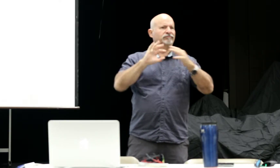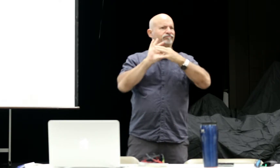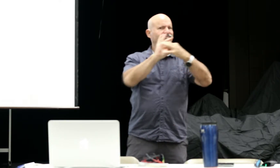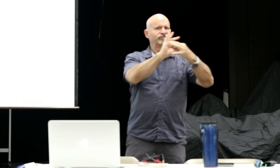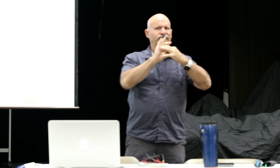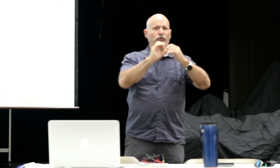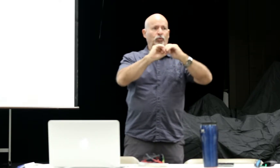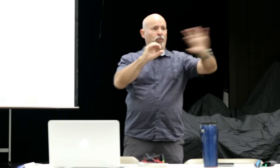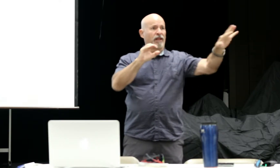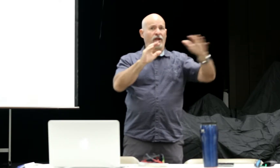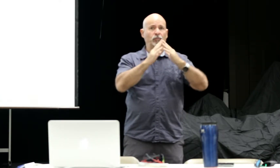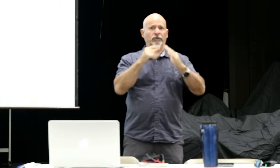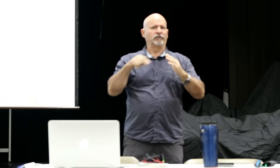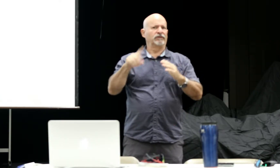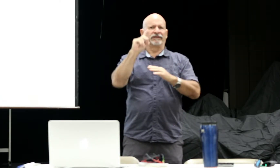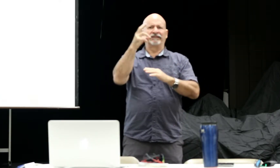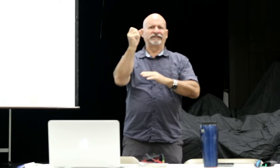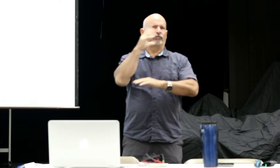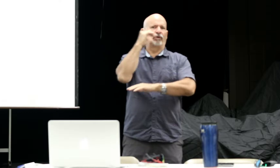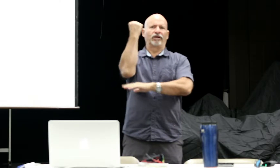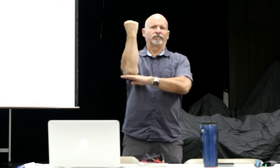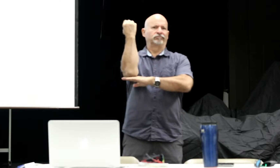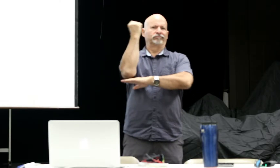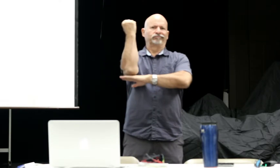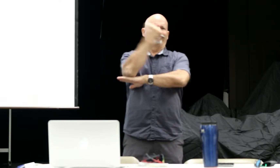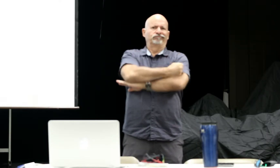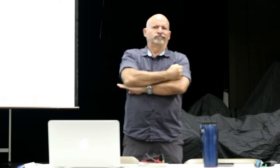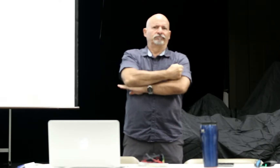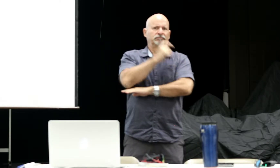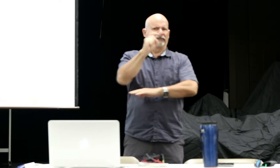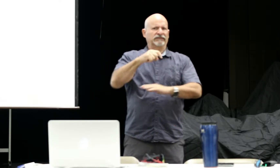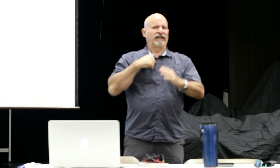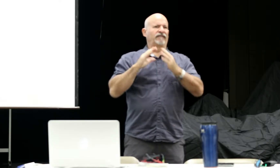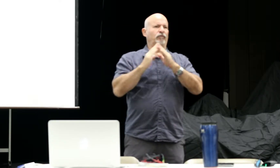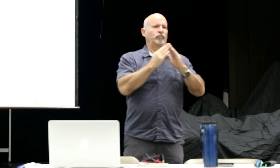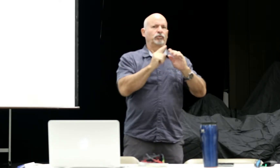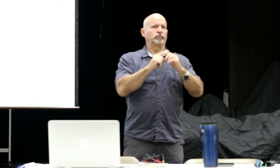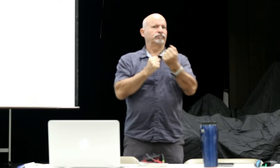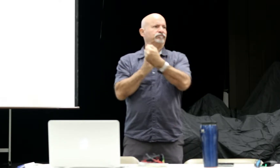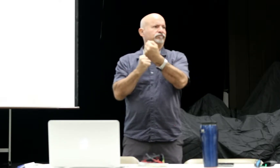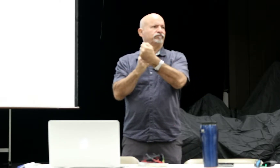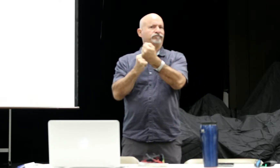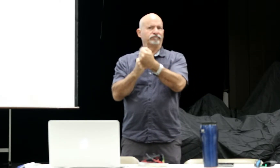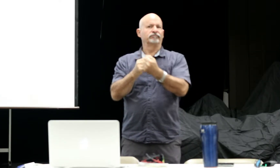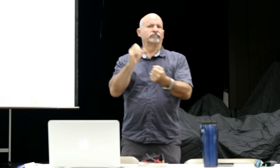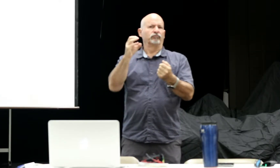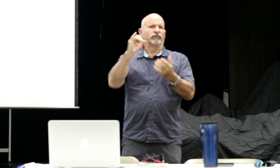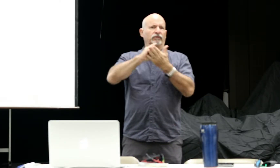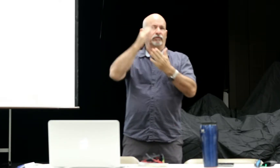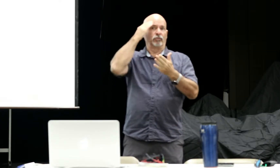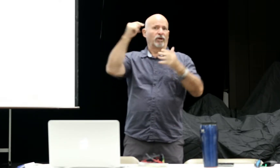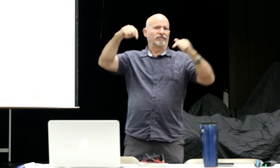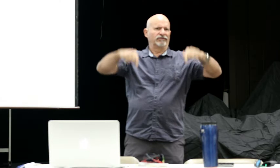This is what we do to make sure that we're able to involve the community to make sure that DHHC can continue to provide